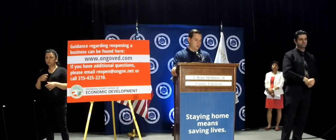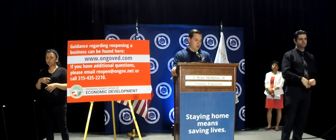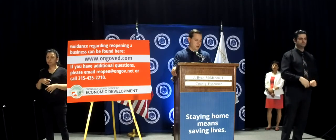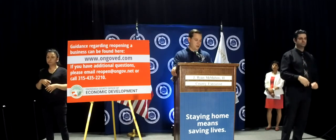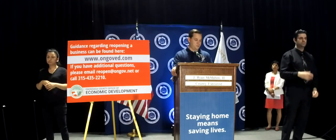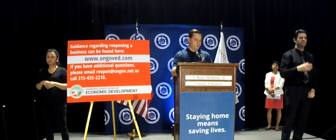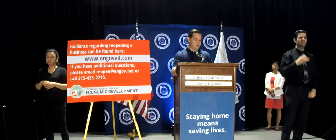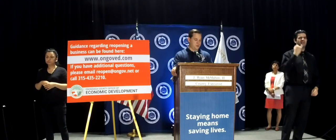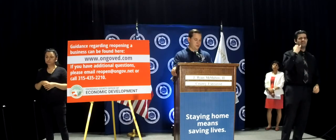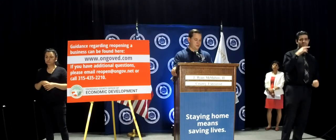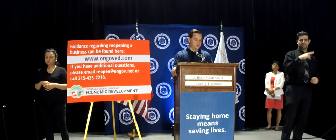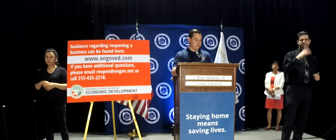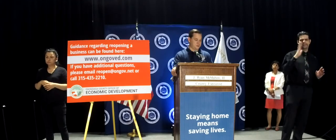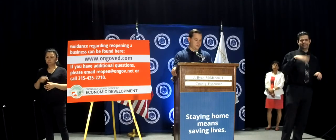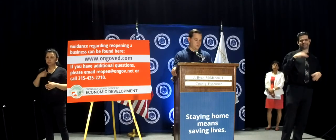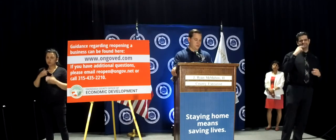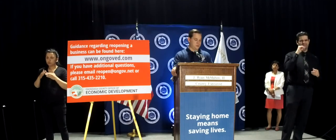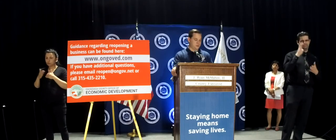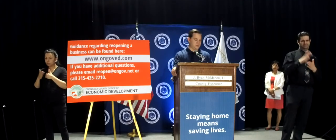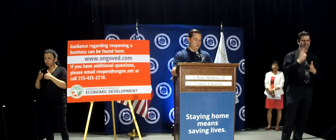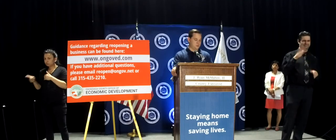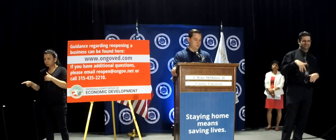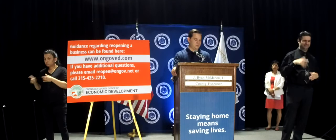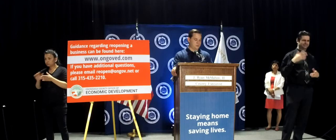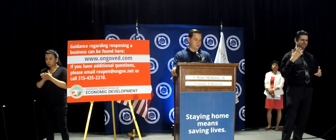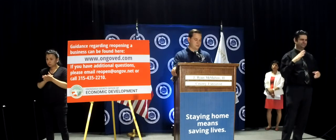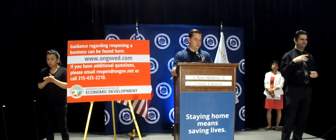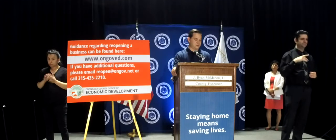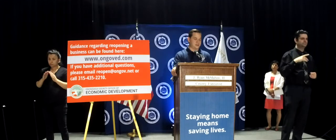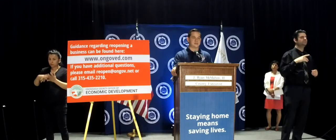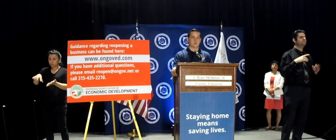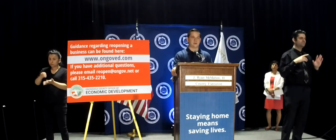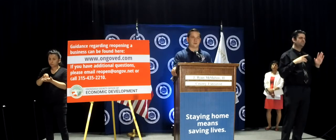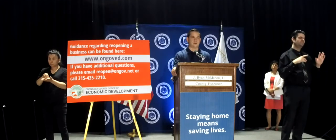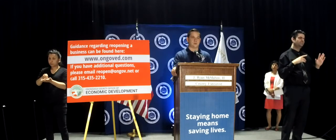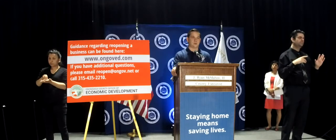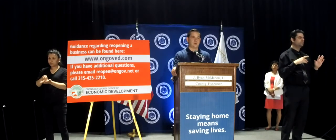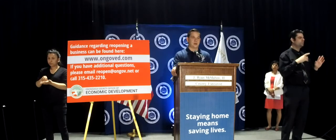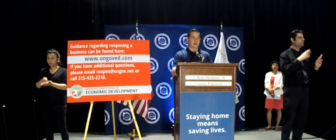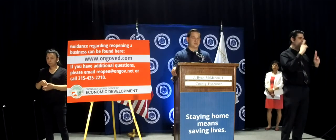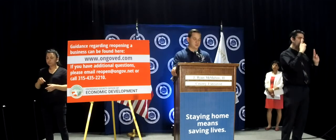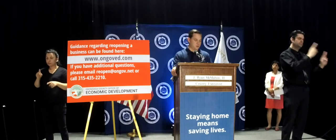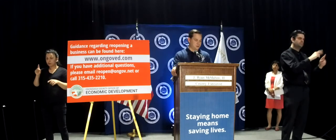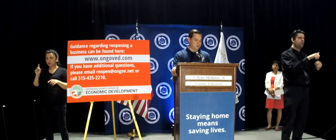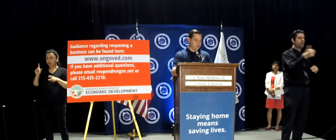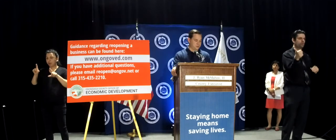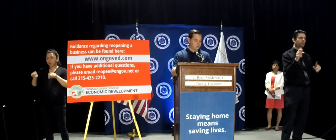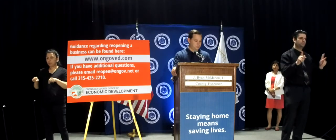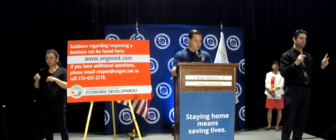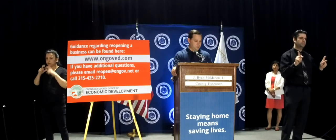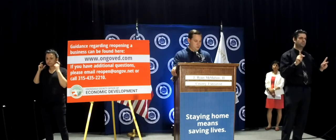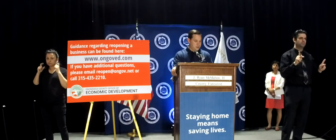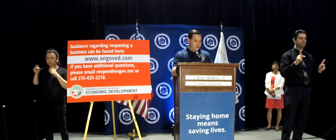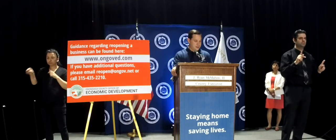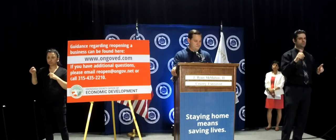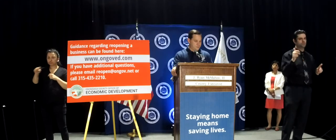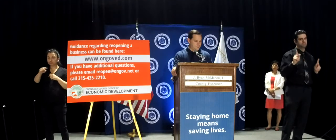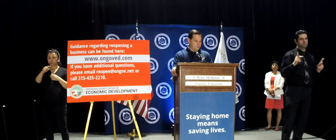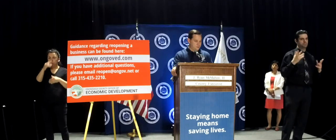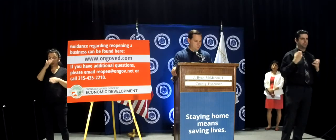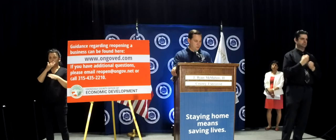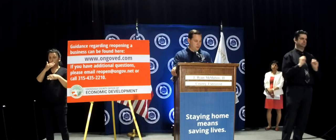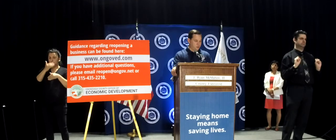neighbors because it's something easy we can do, and it's the smart thing to